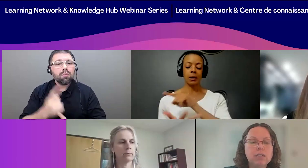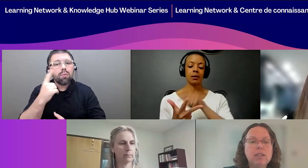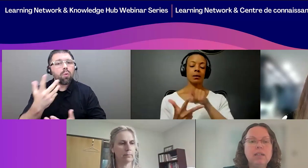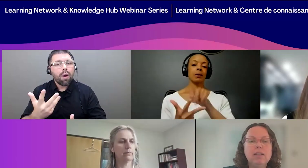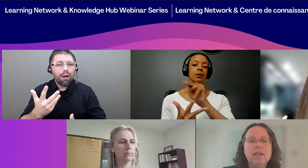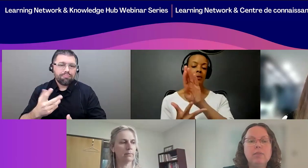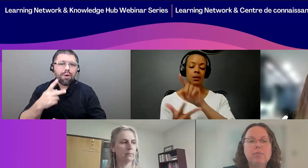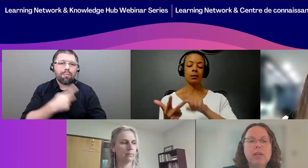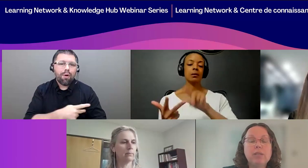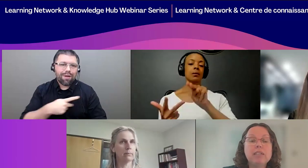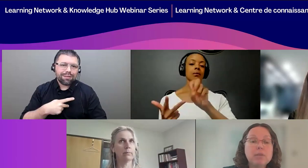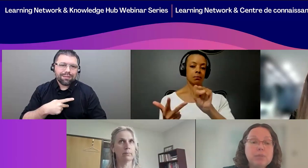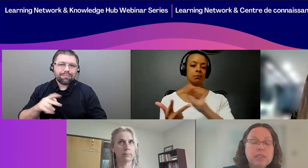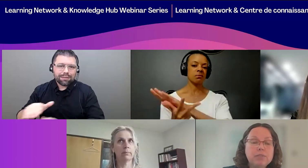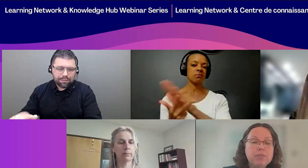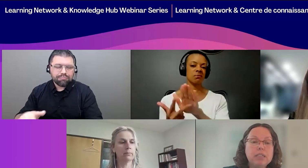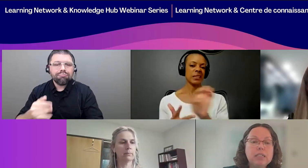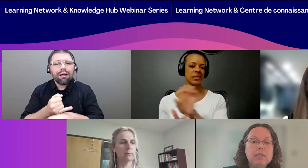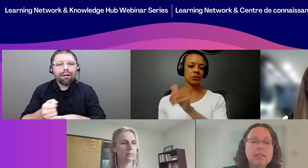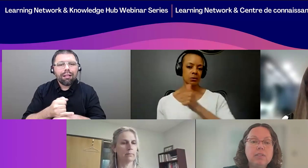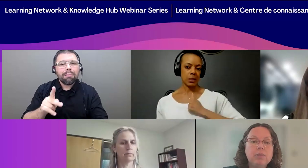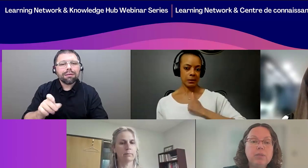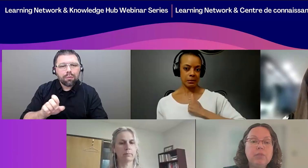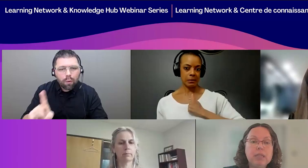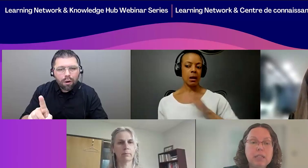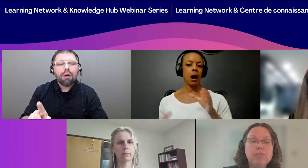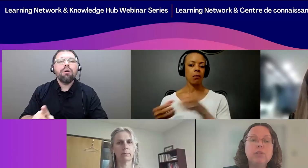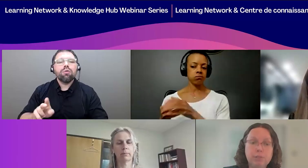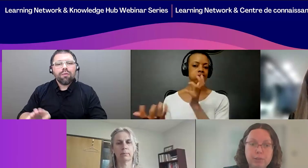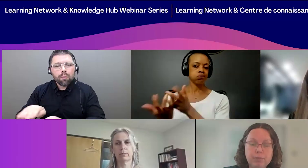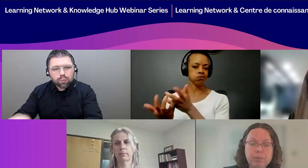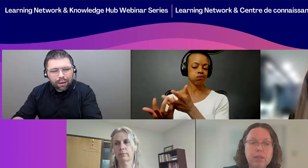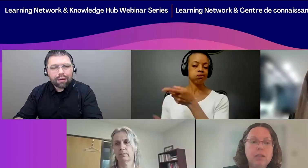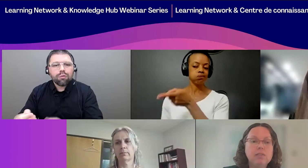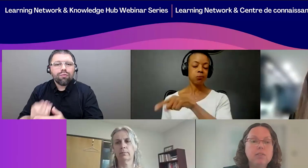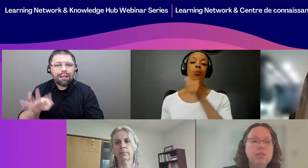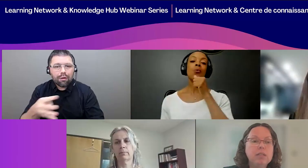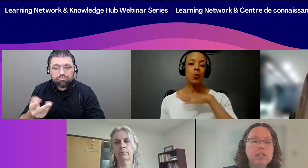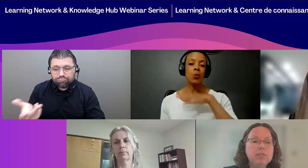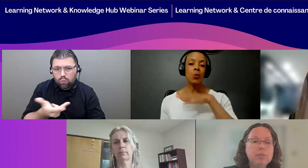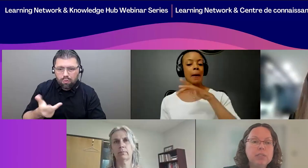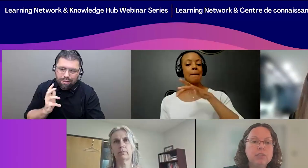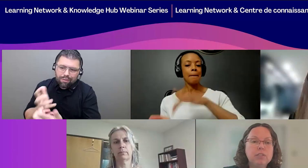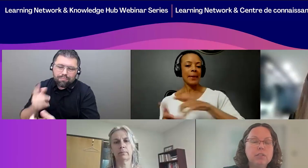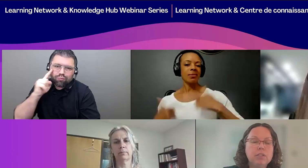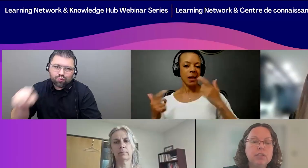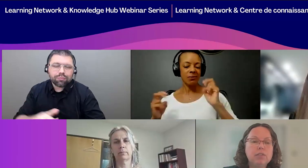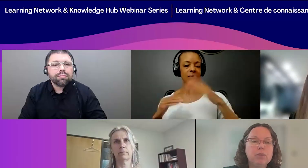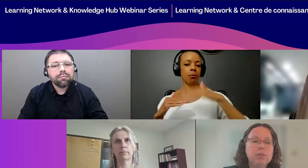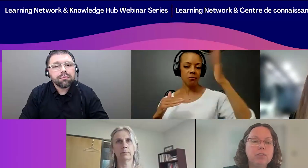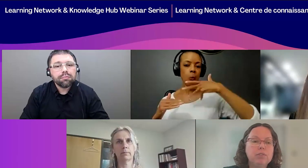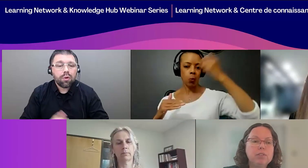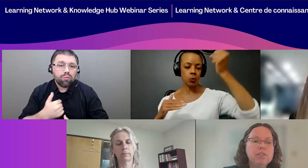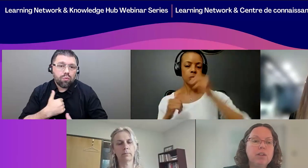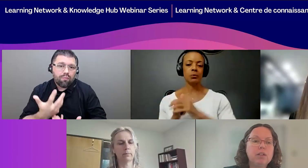Nova Scotia. And we adapted it for the needs of women in midlife and older. So the information